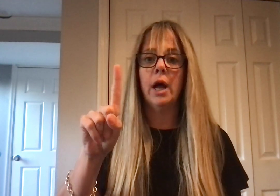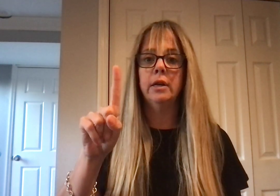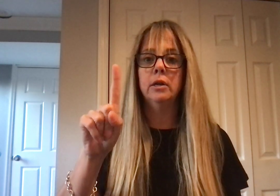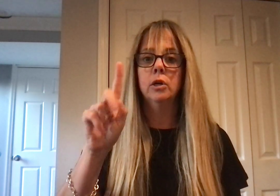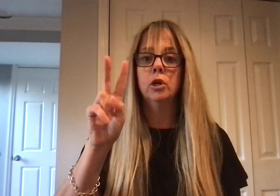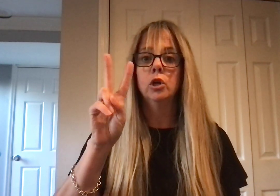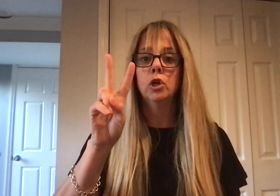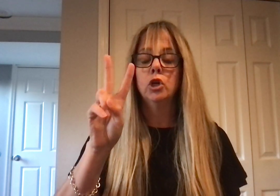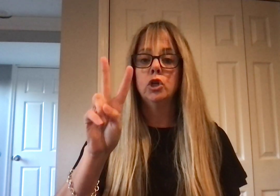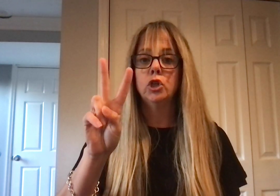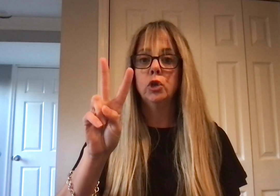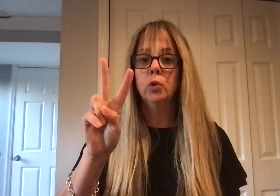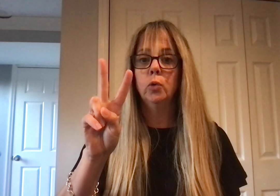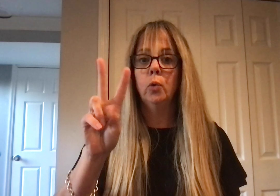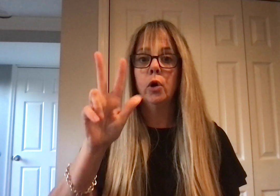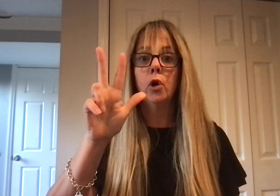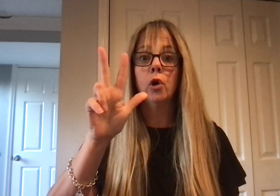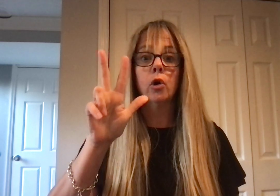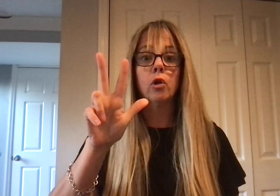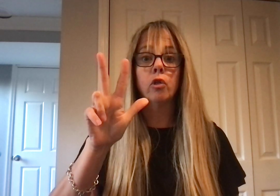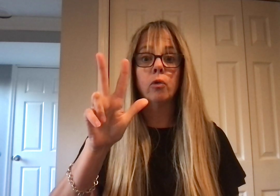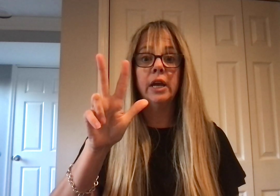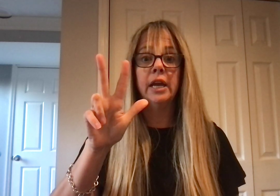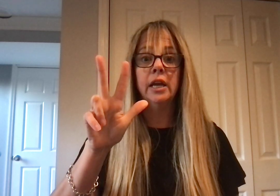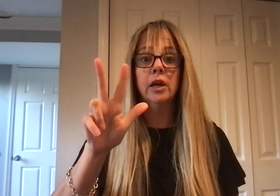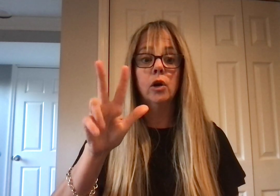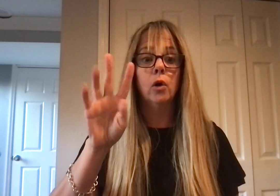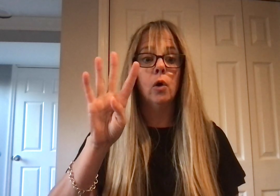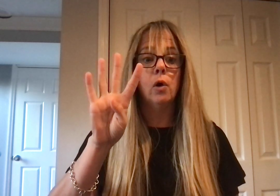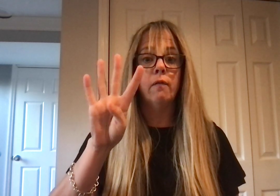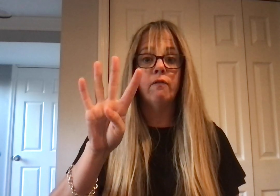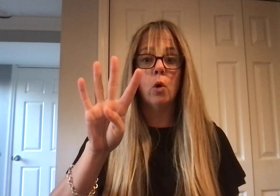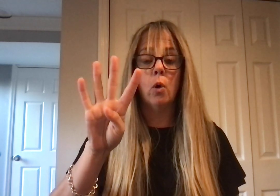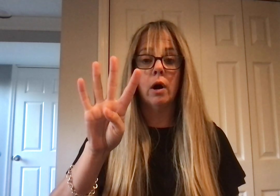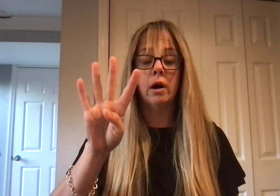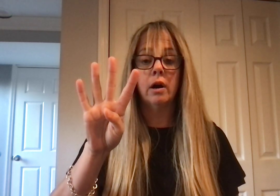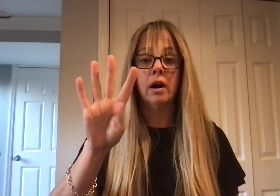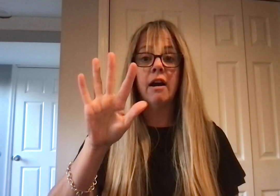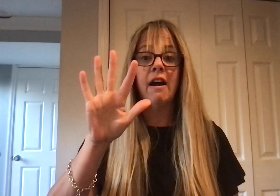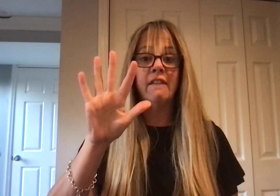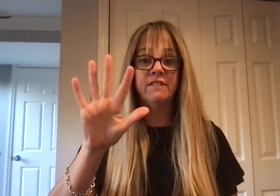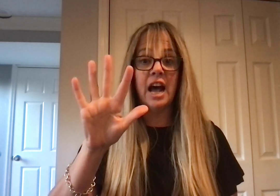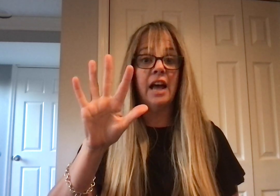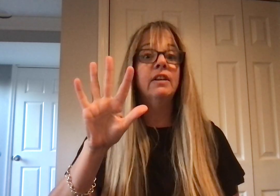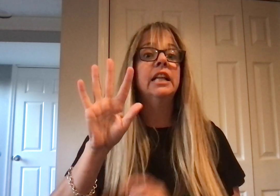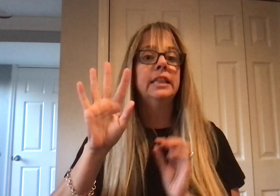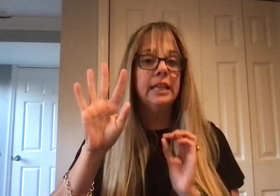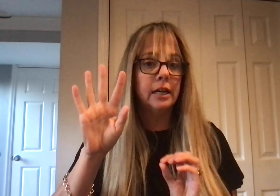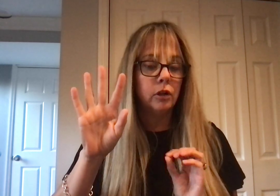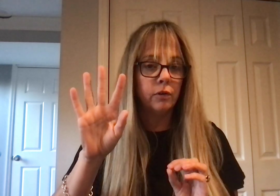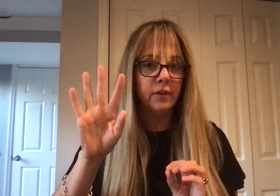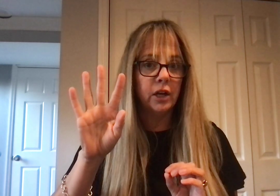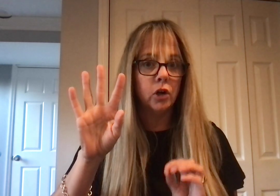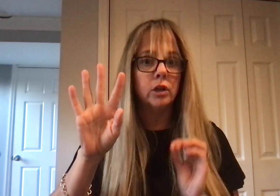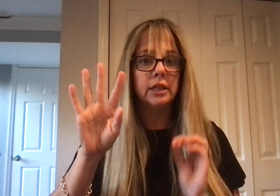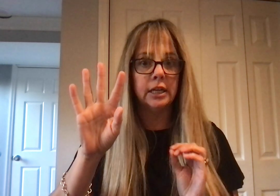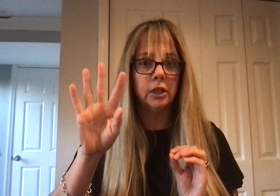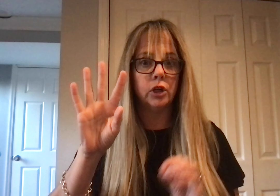1, 2, 3, 4, 5. Littler finger, littler